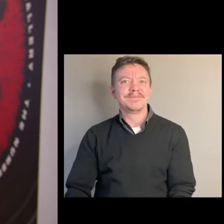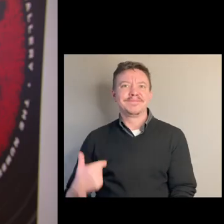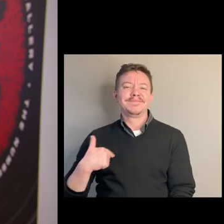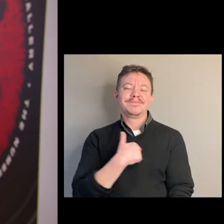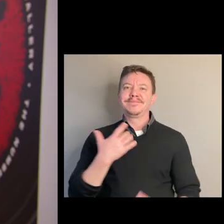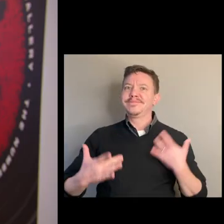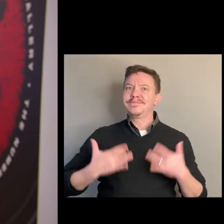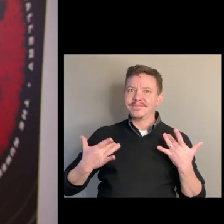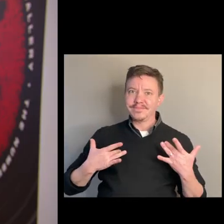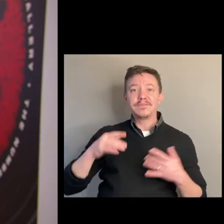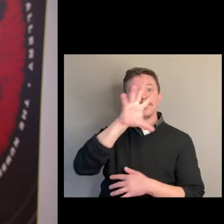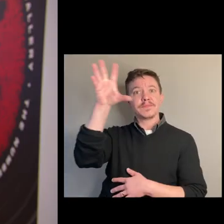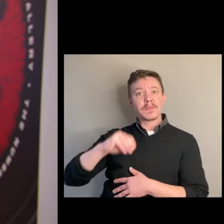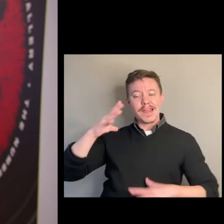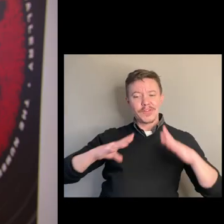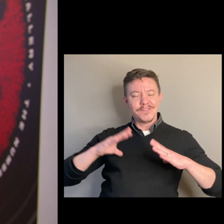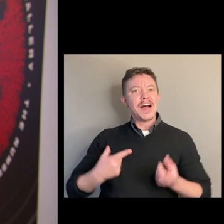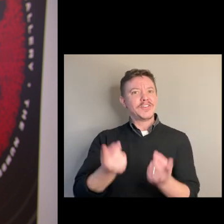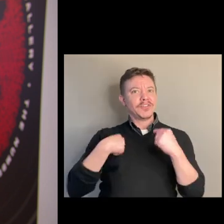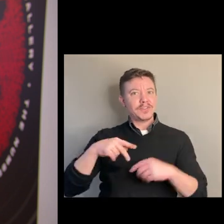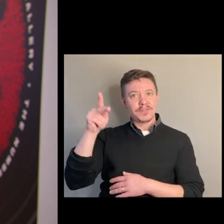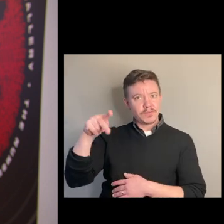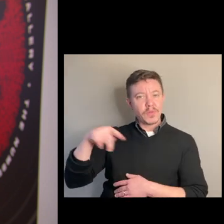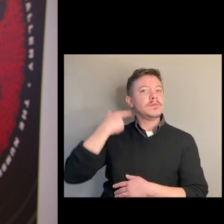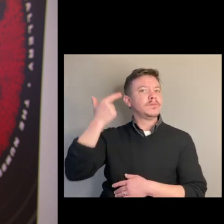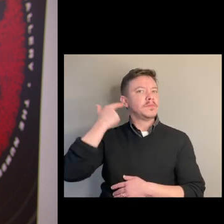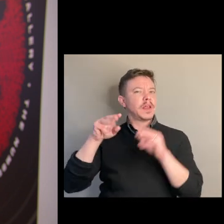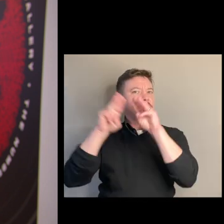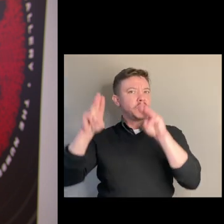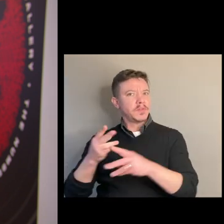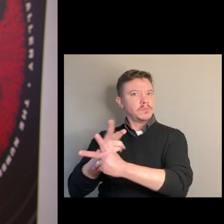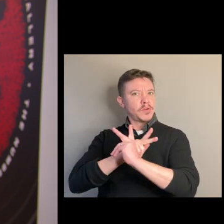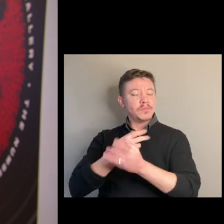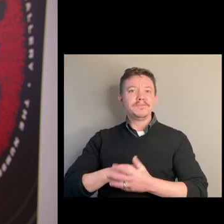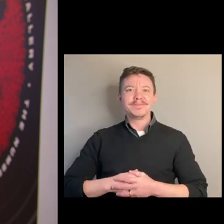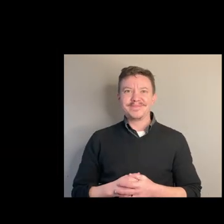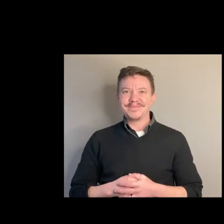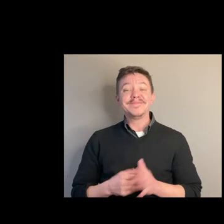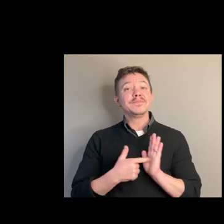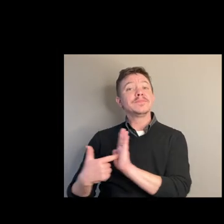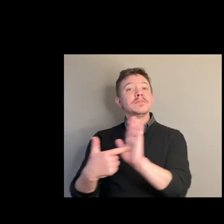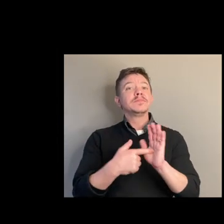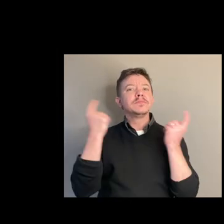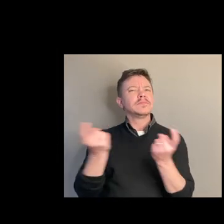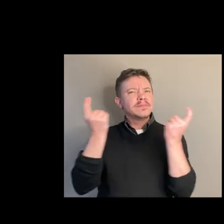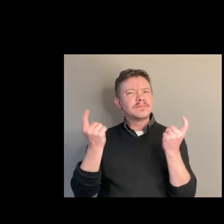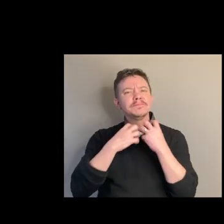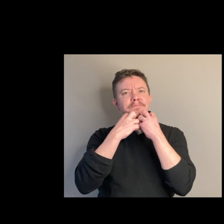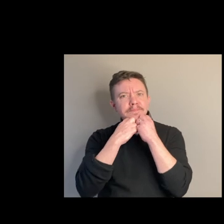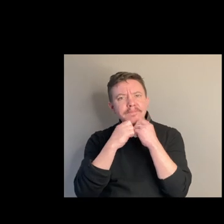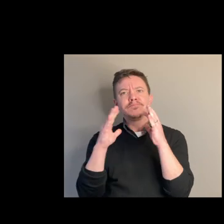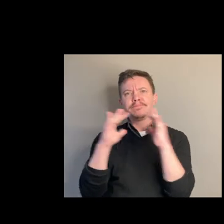We are so excited to bring Africa fashion to Portland from Victoria and Albert Museum in London. This exhibition celebrates